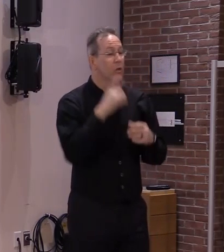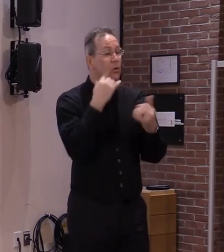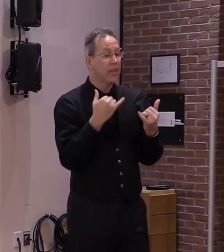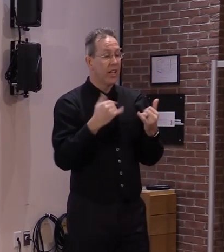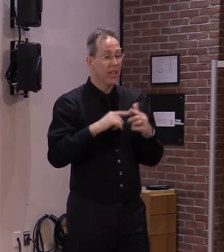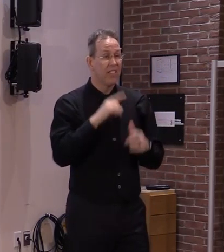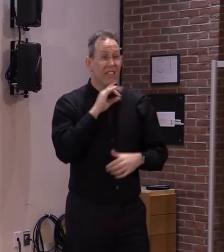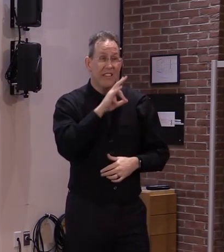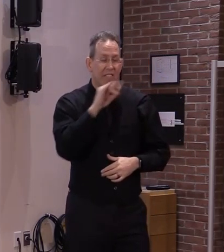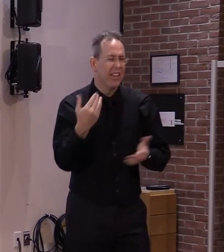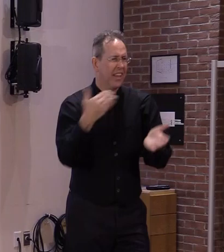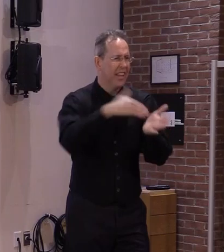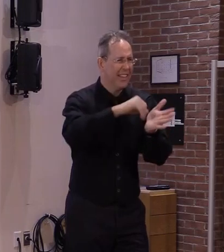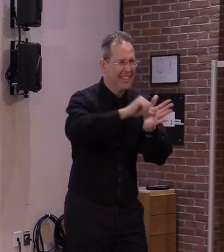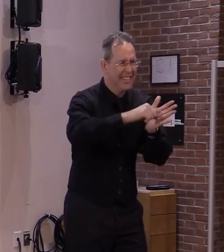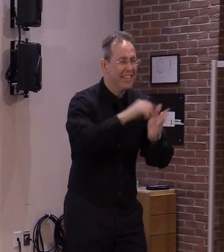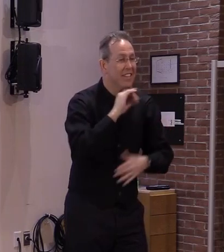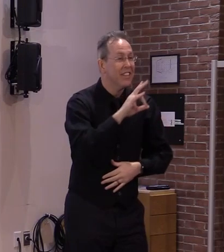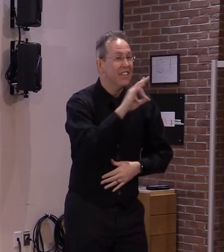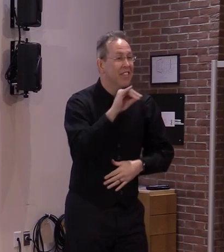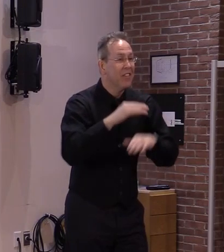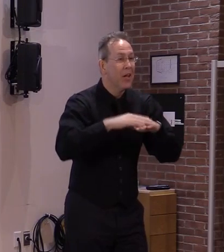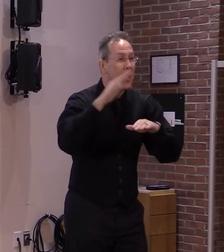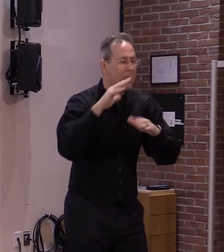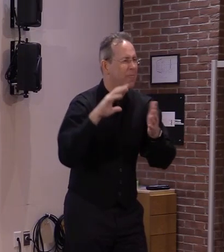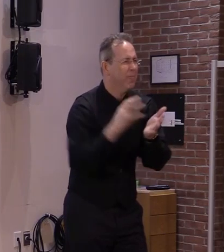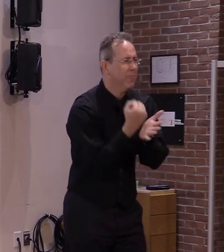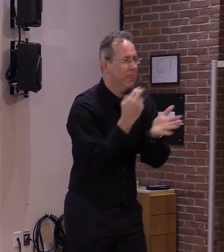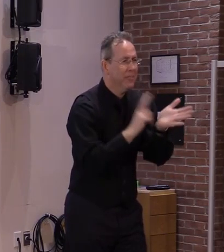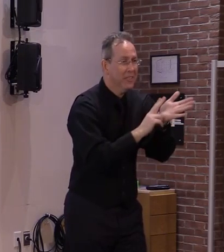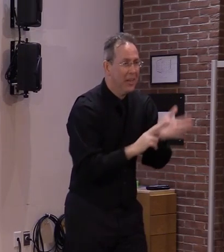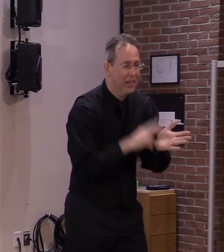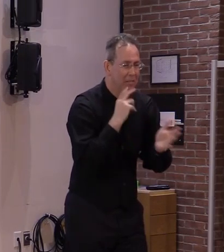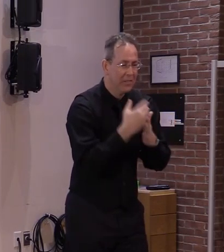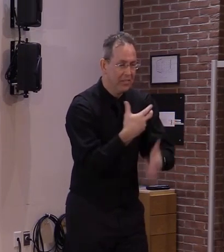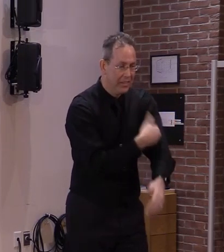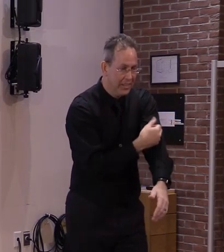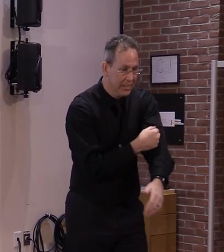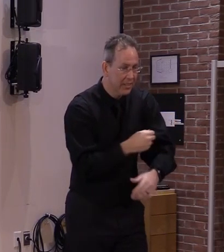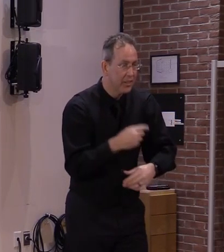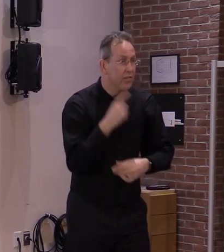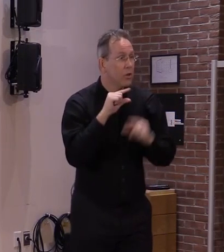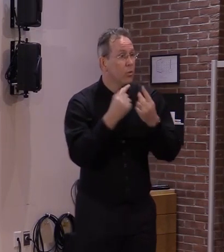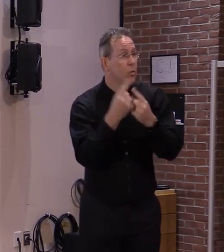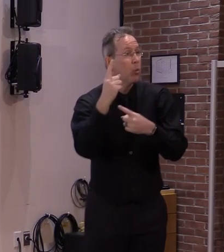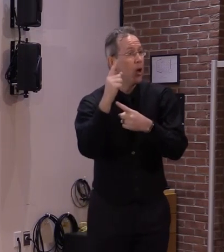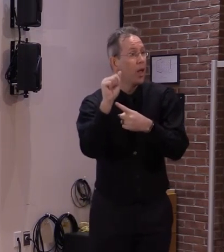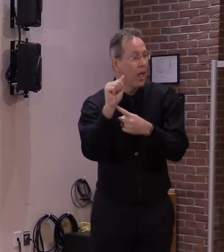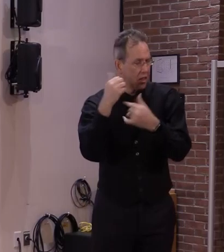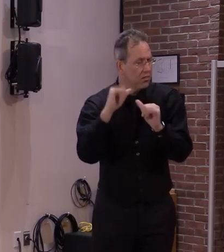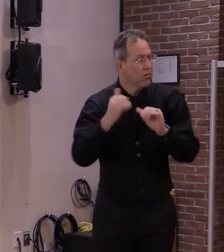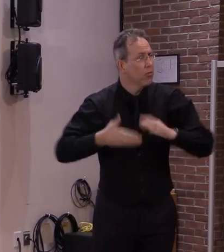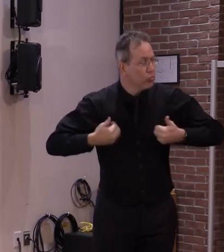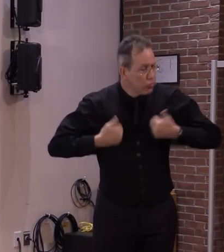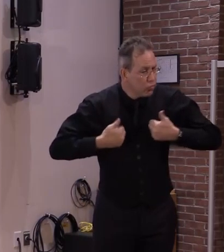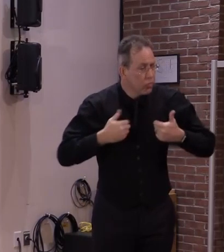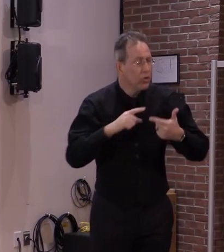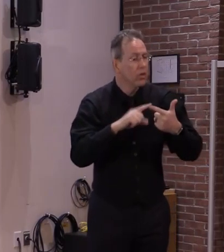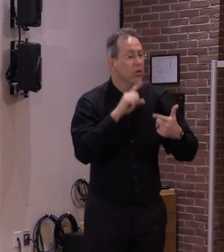homebound Vermonters within the age group. As I mentioned last Friday, we plan to move through the